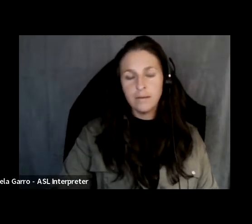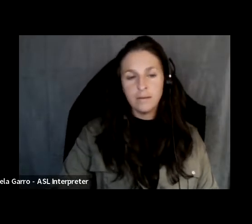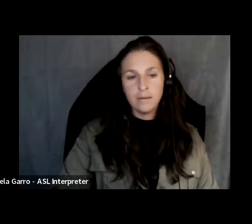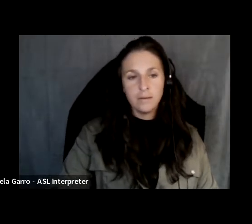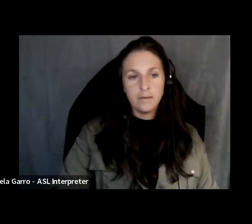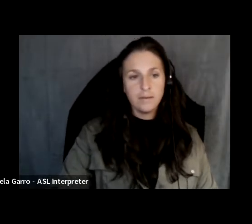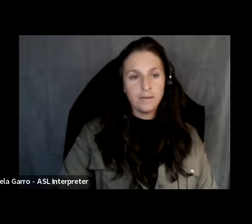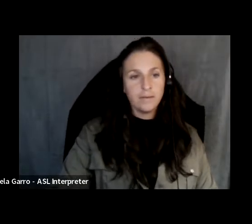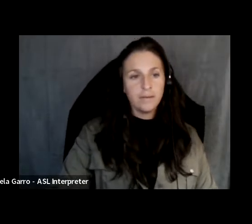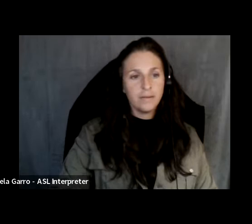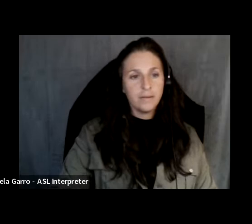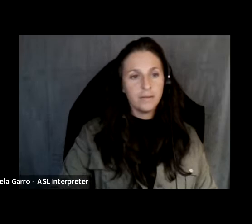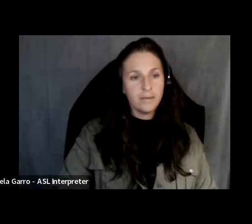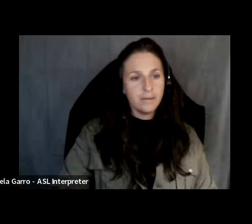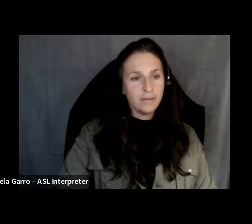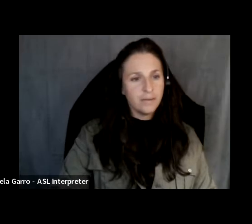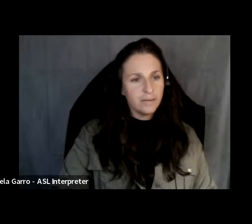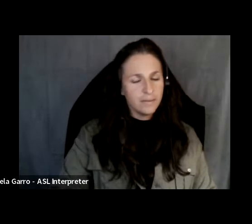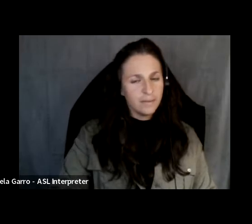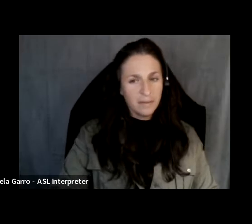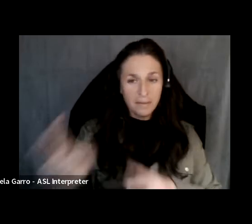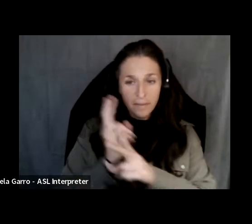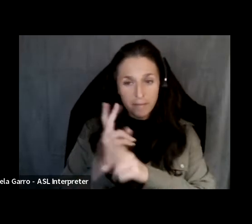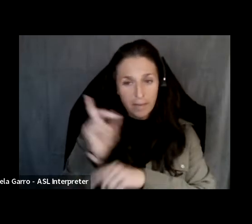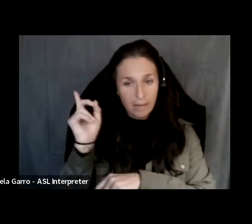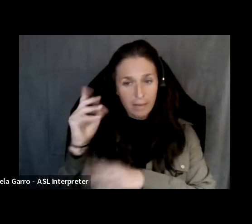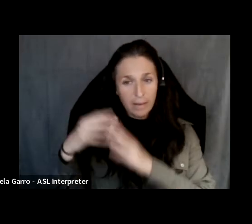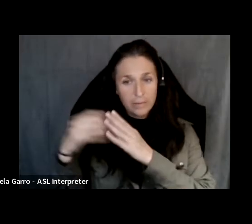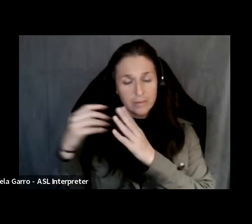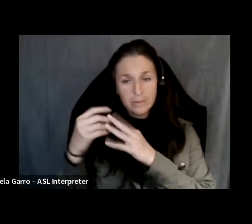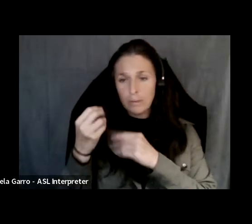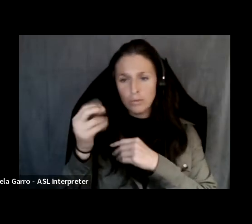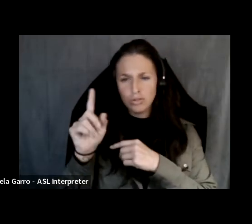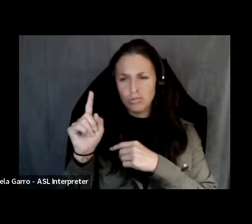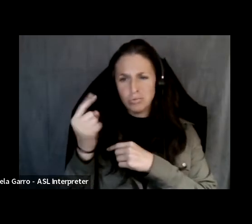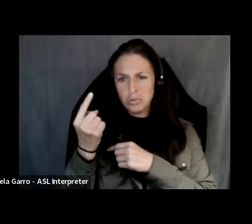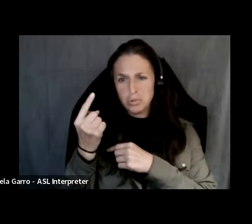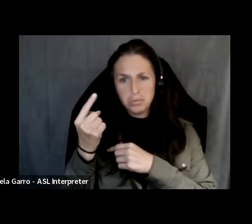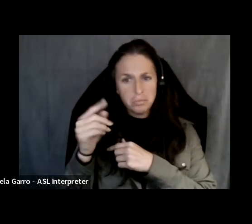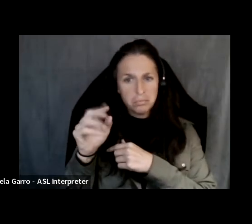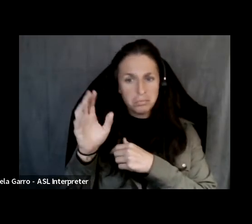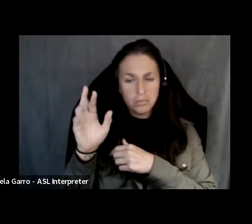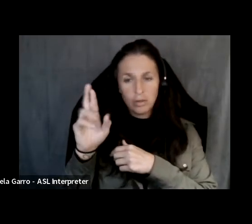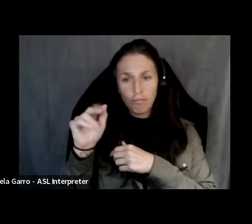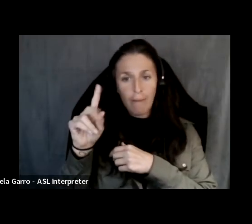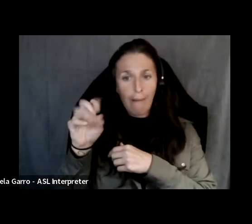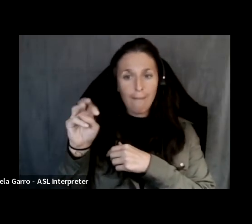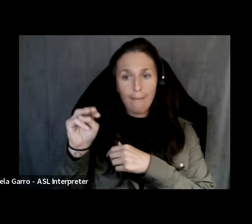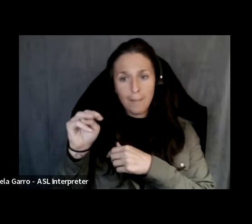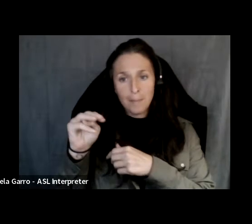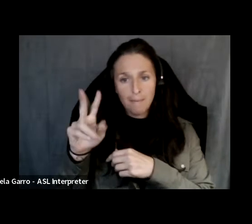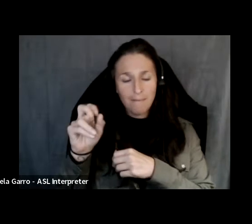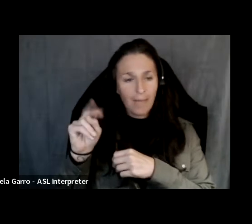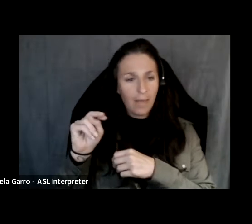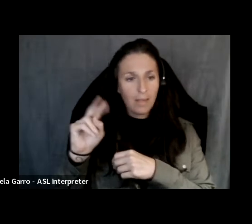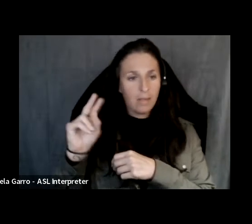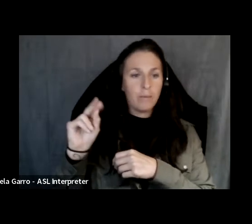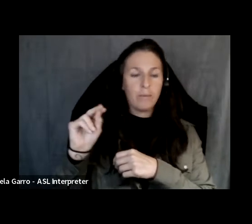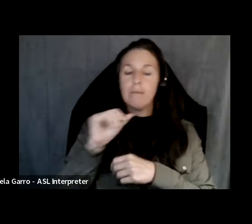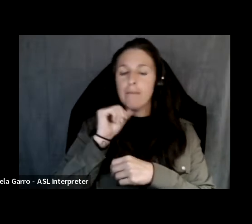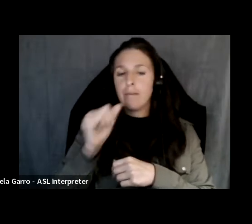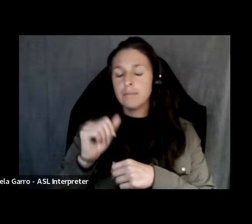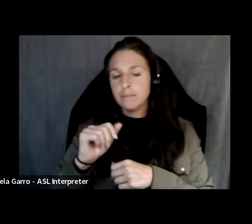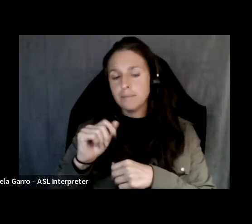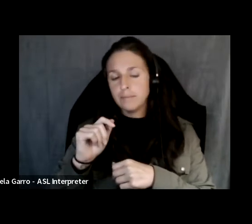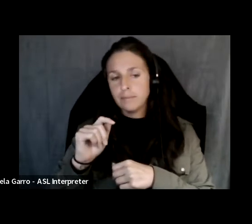Is that her van out there? No. Oh, it's just a random That van? one is not. Nope, that's not.